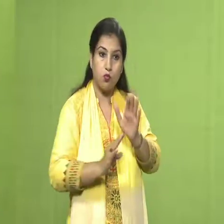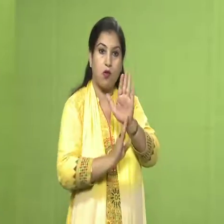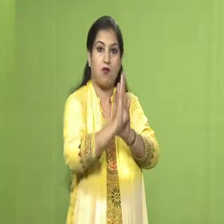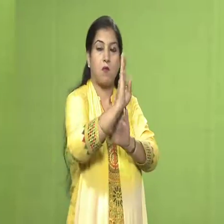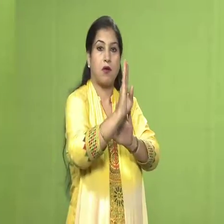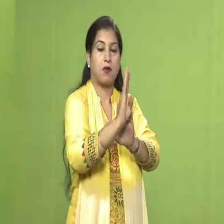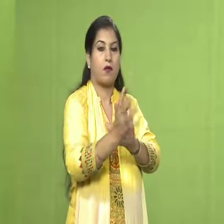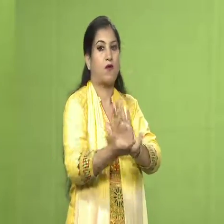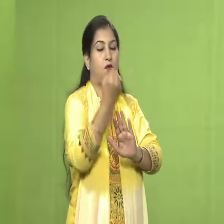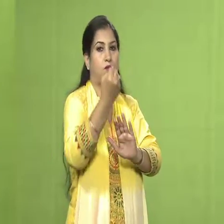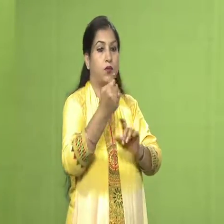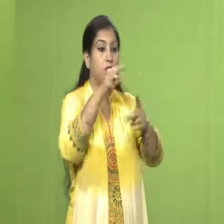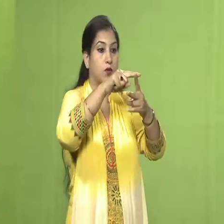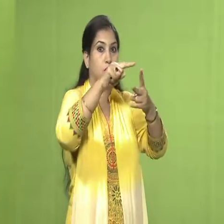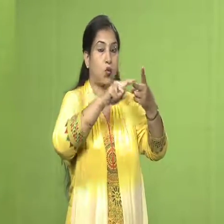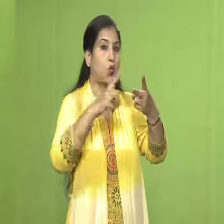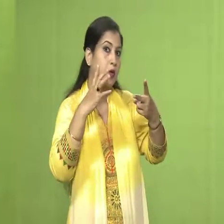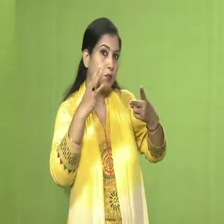They were the beginning of two movements.